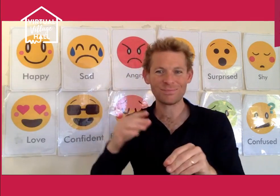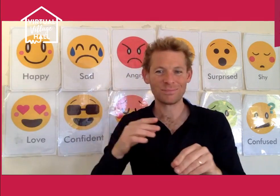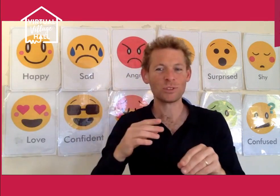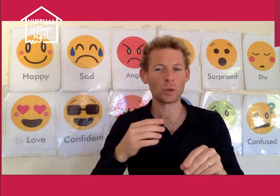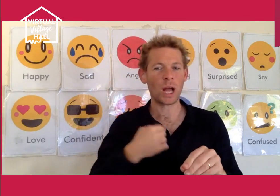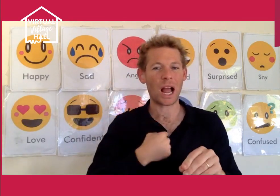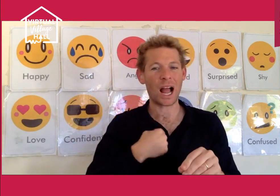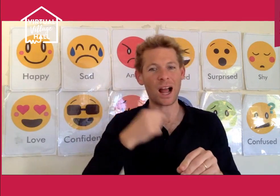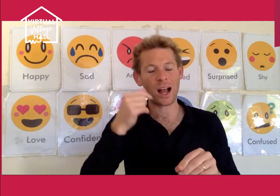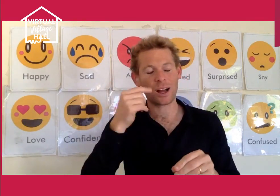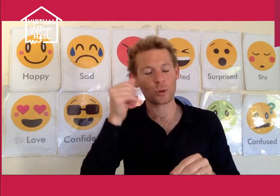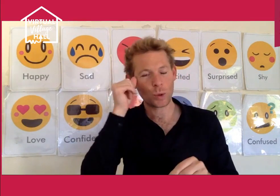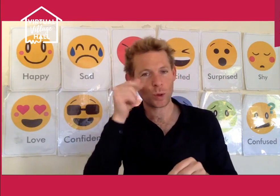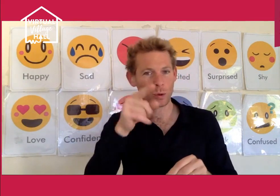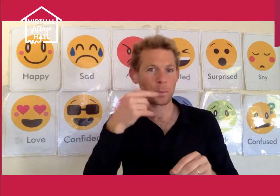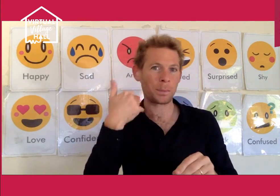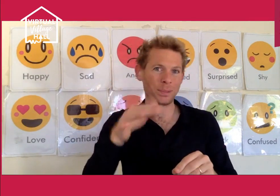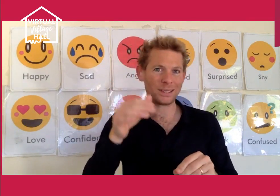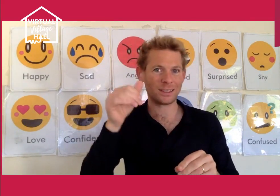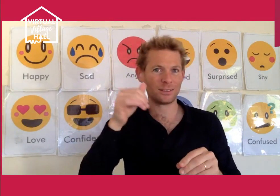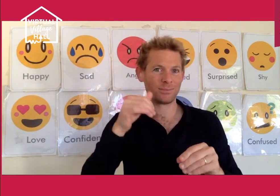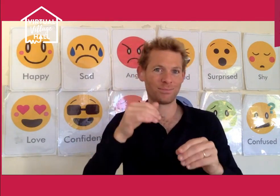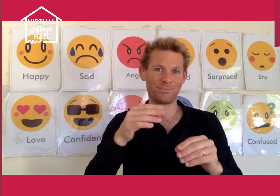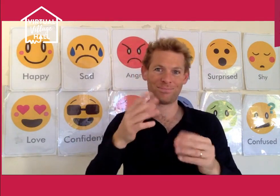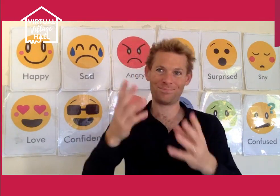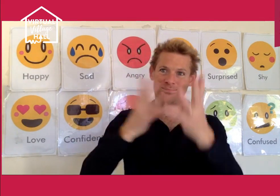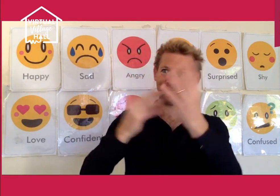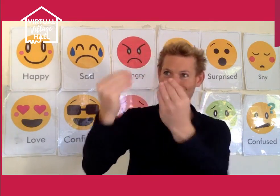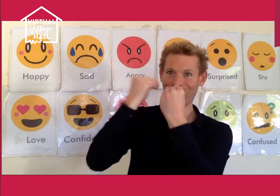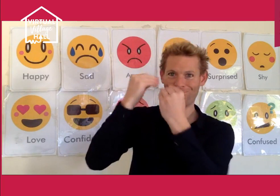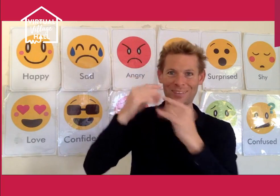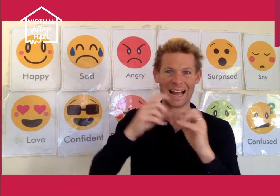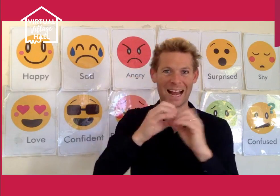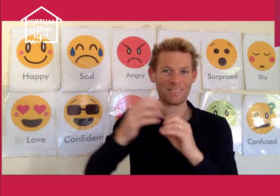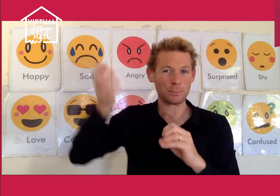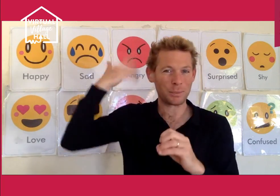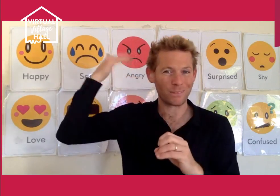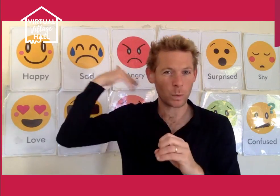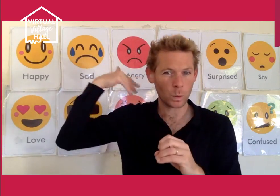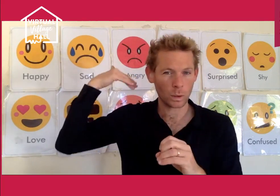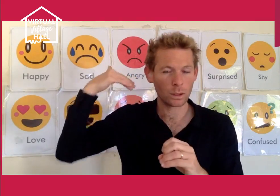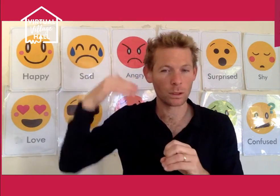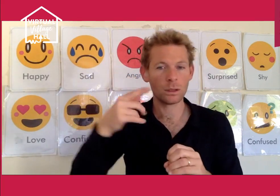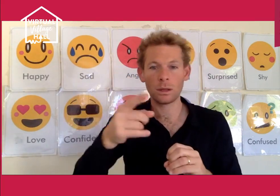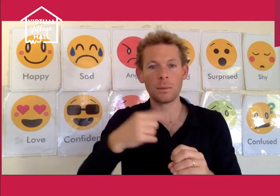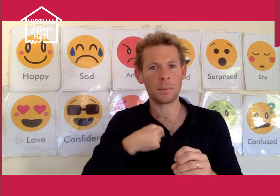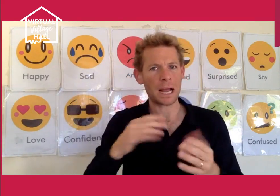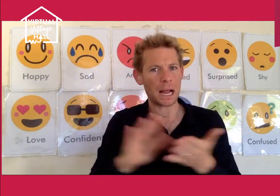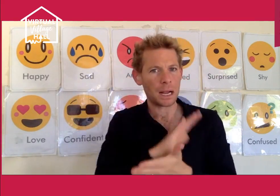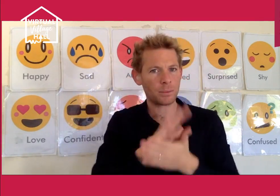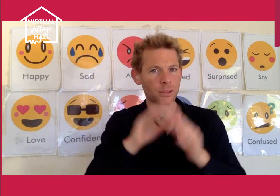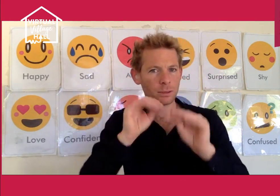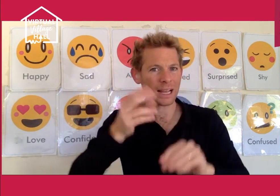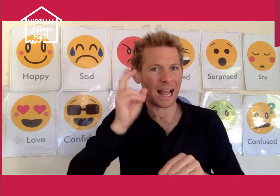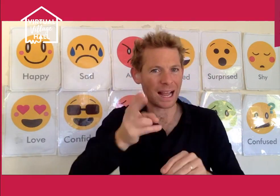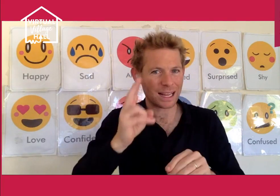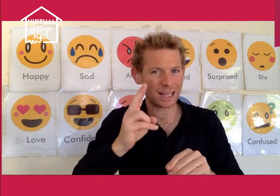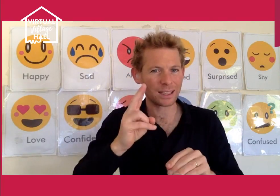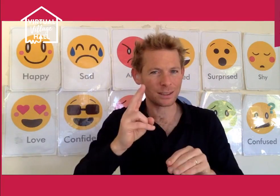Some of you might have missed previous sessions that I did with the Virtual Village Hall. So, and some of you might have already learnt it, but